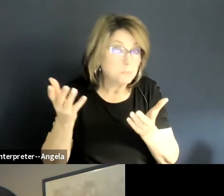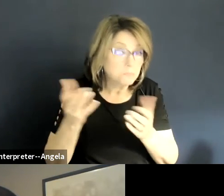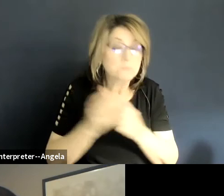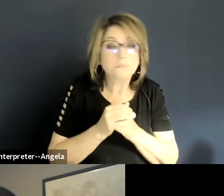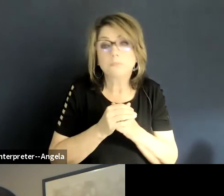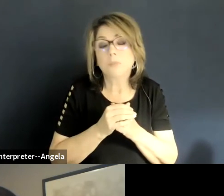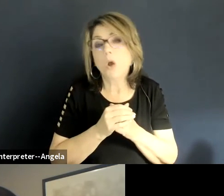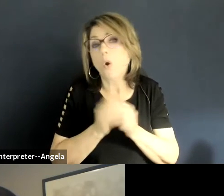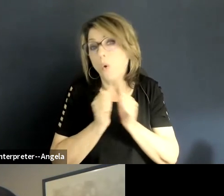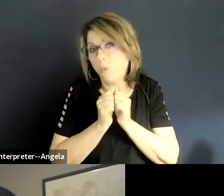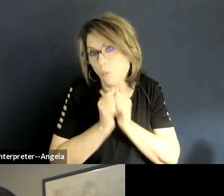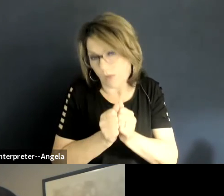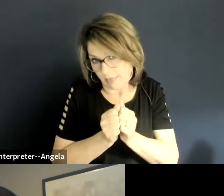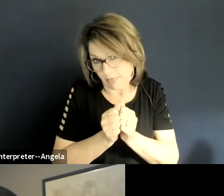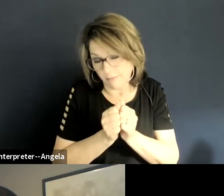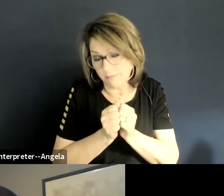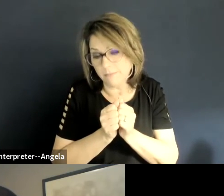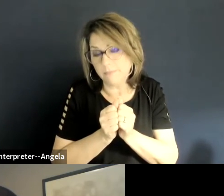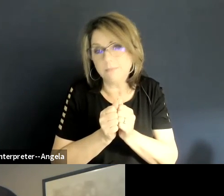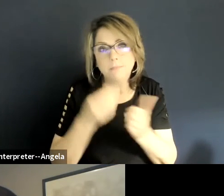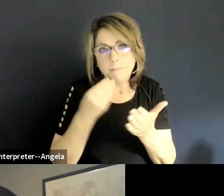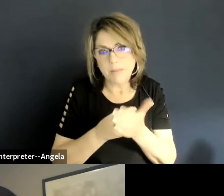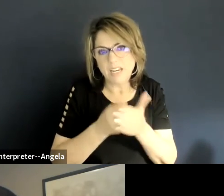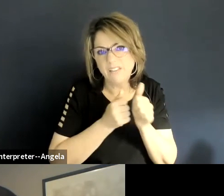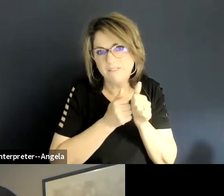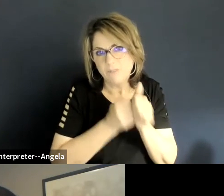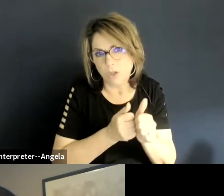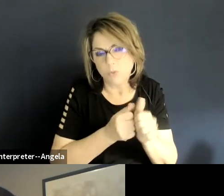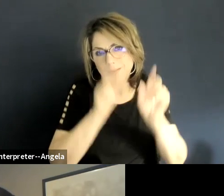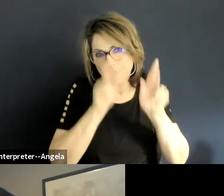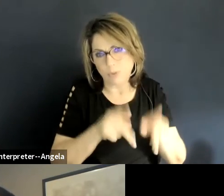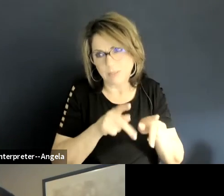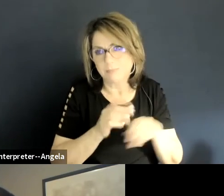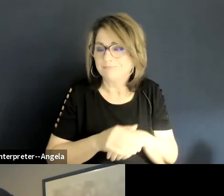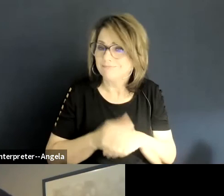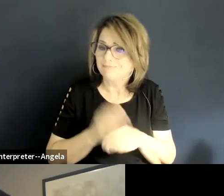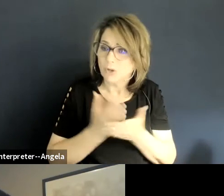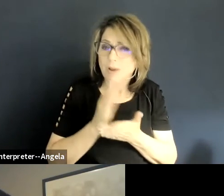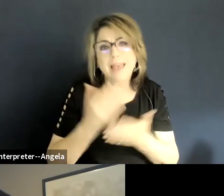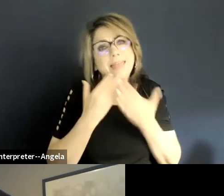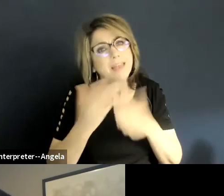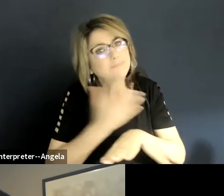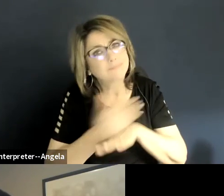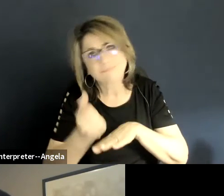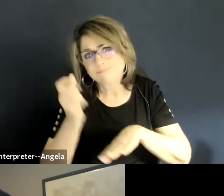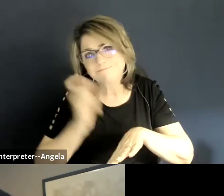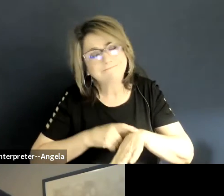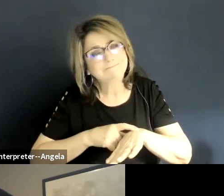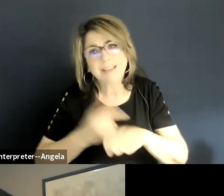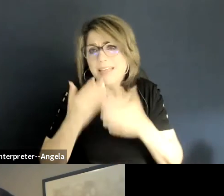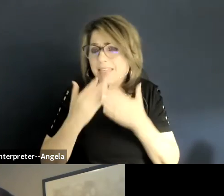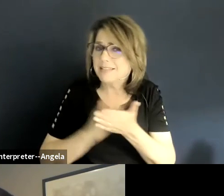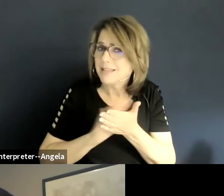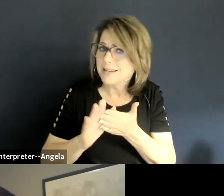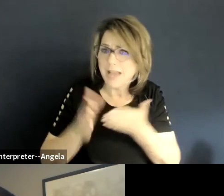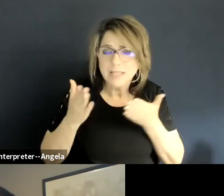in combination with money follows the person. All right. And Jeff, we're at the top of the hour, so that's a nice little way